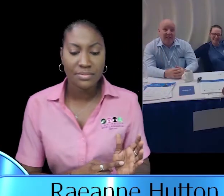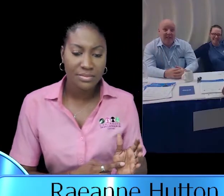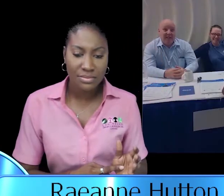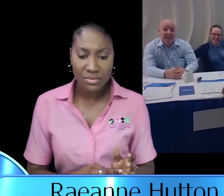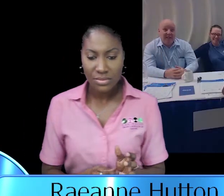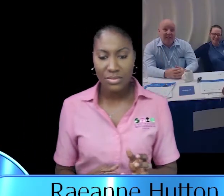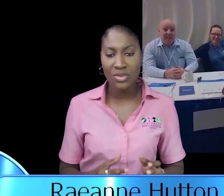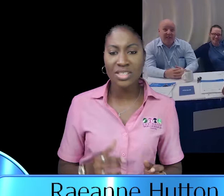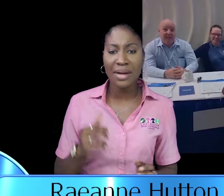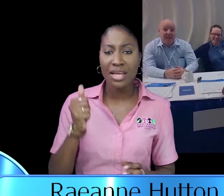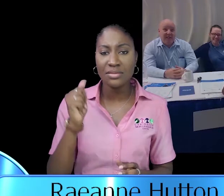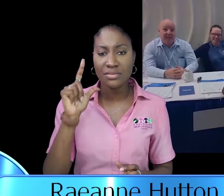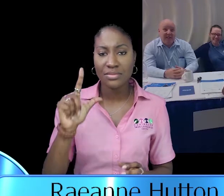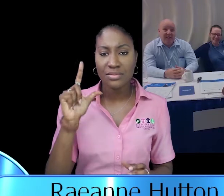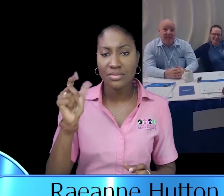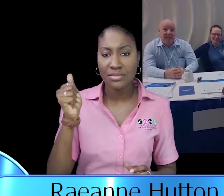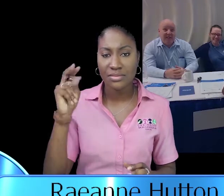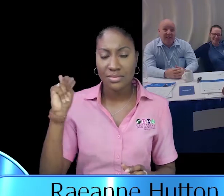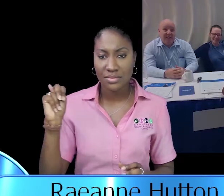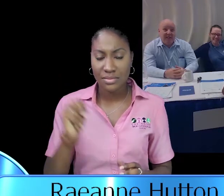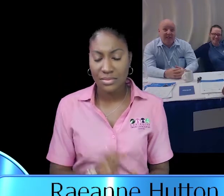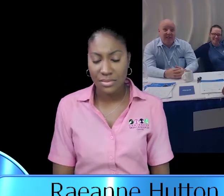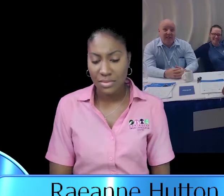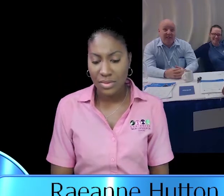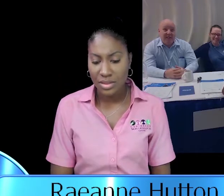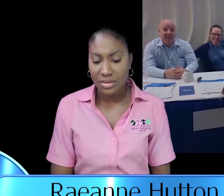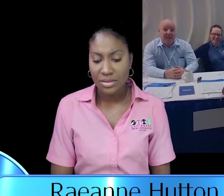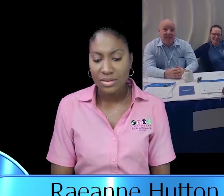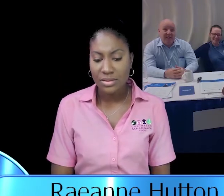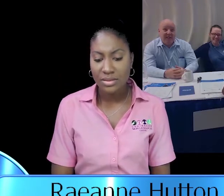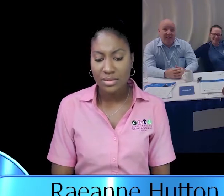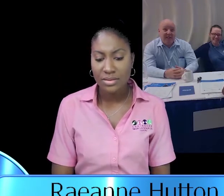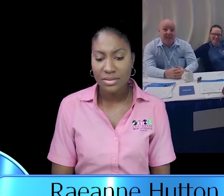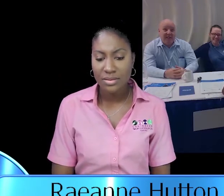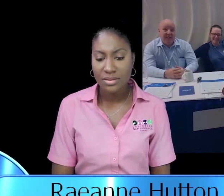can tell them a little bit more about yourself.